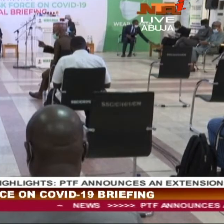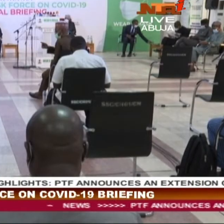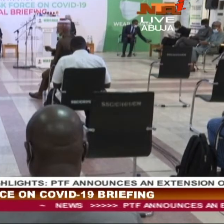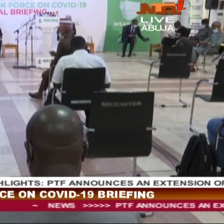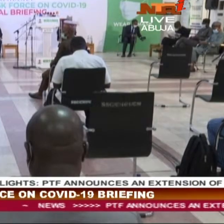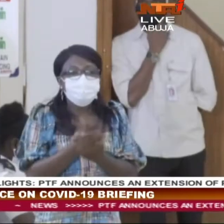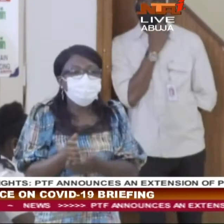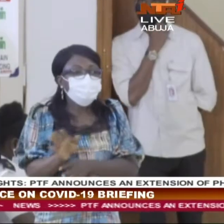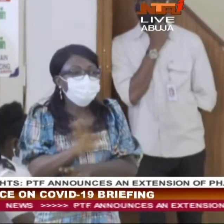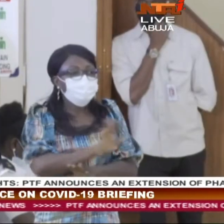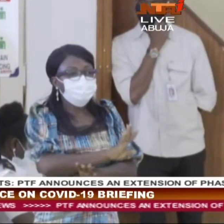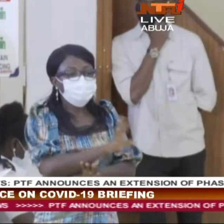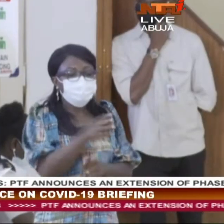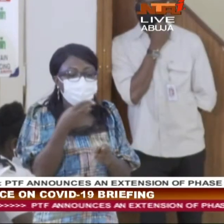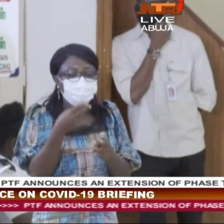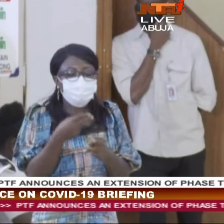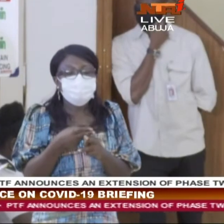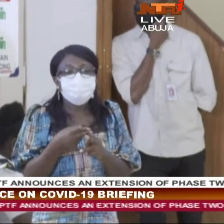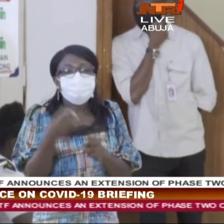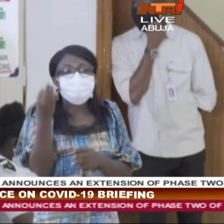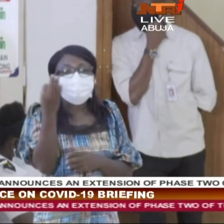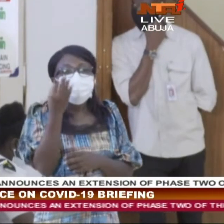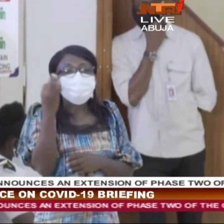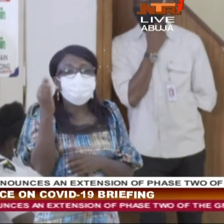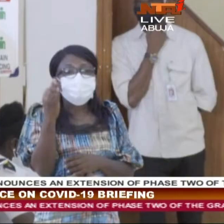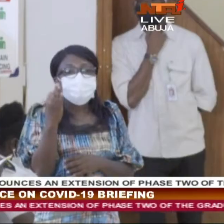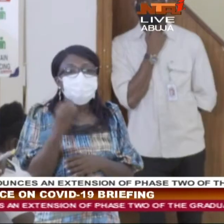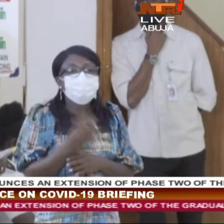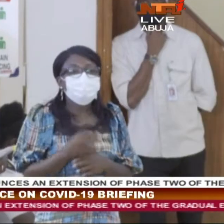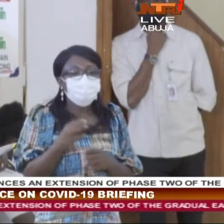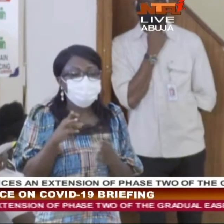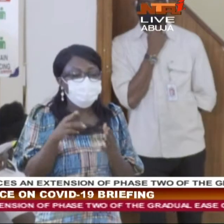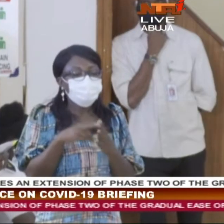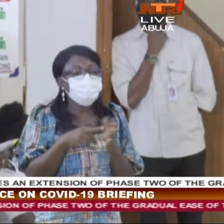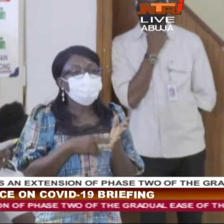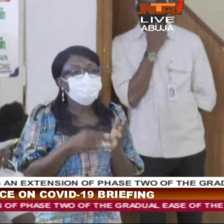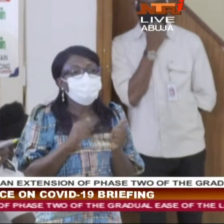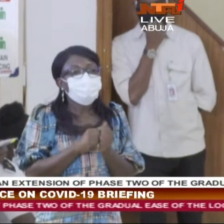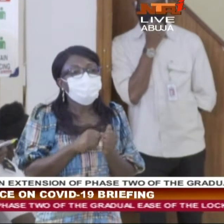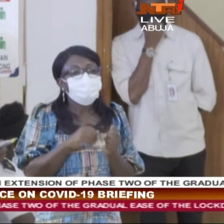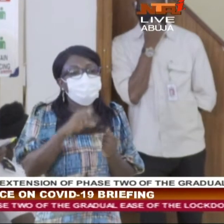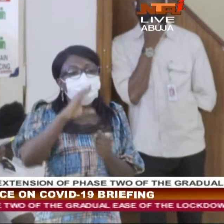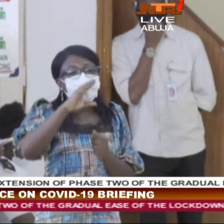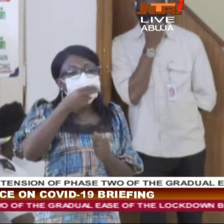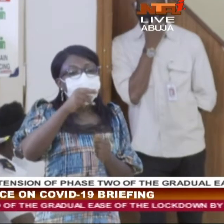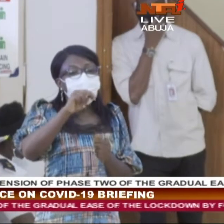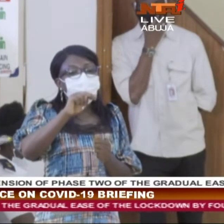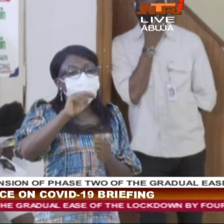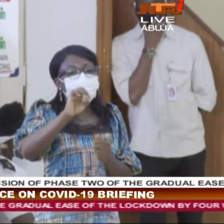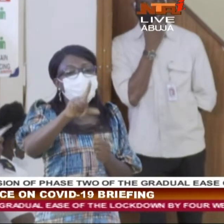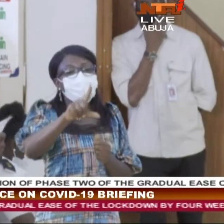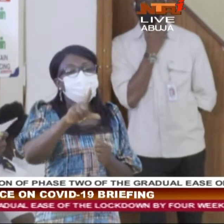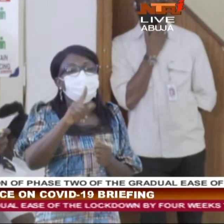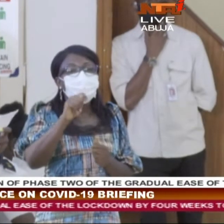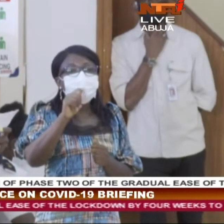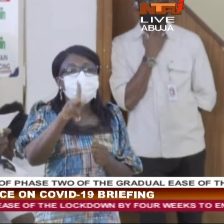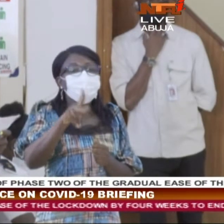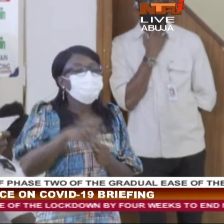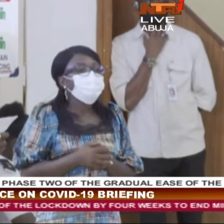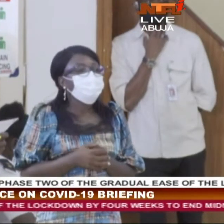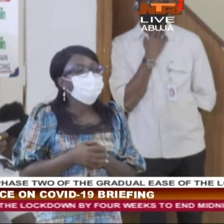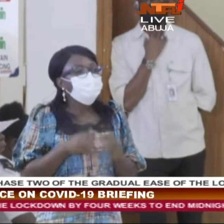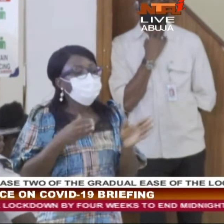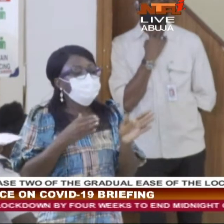Good evening, sirs. My name is Friday Okeregbe. I'm a reporter with Channels TV. I would like to take the national